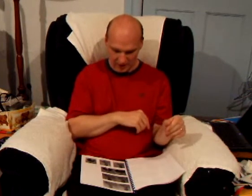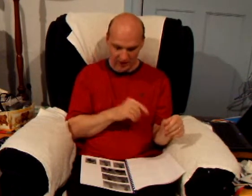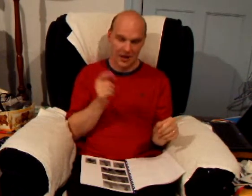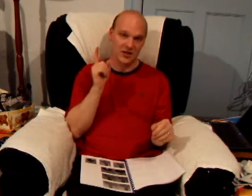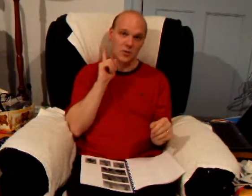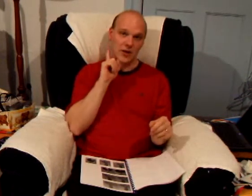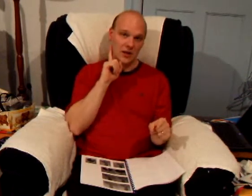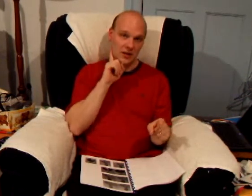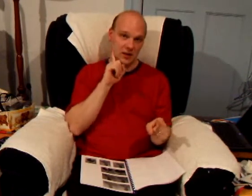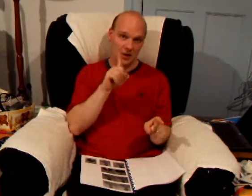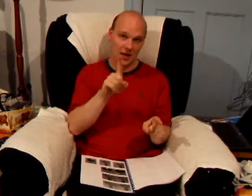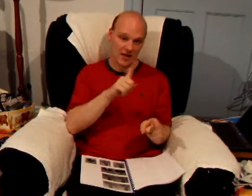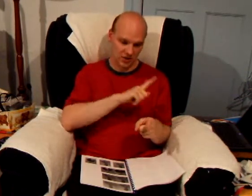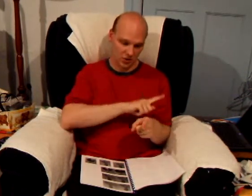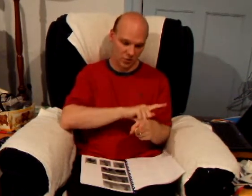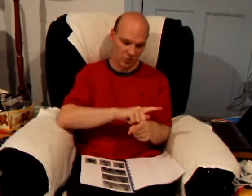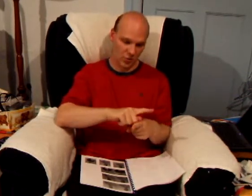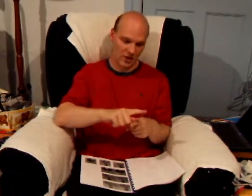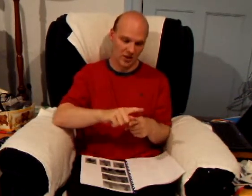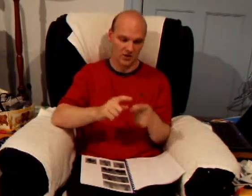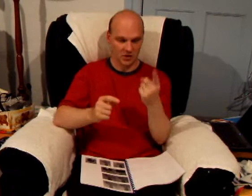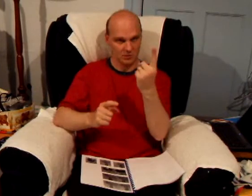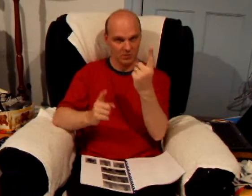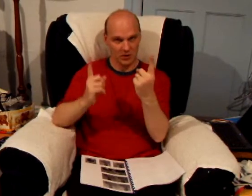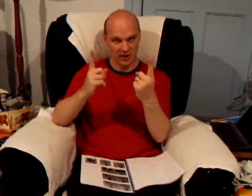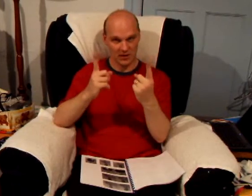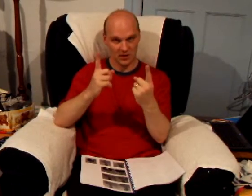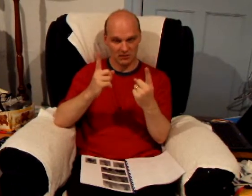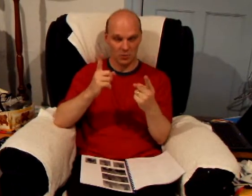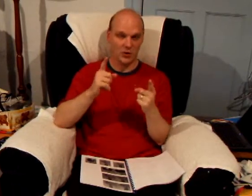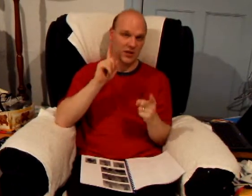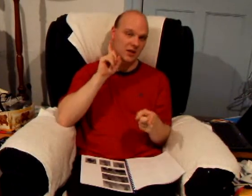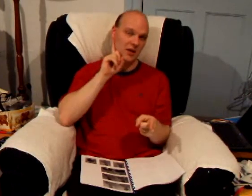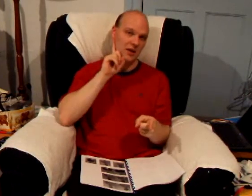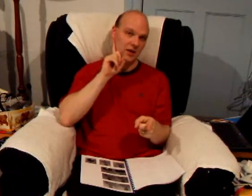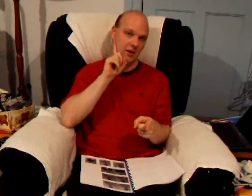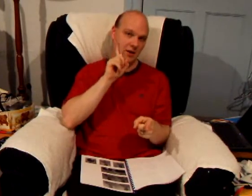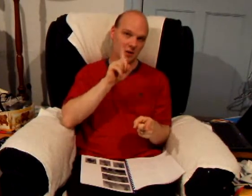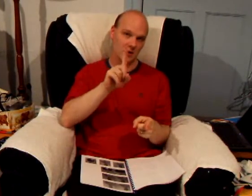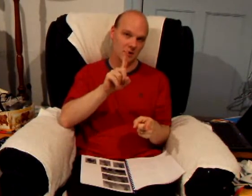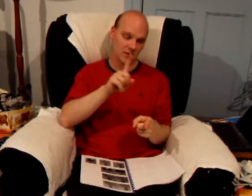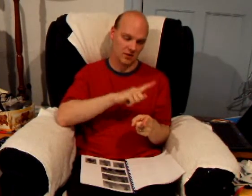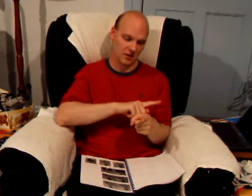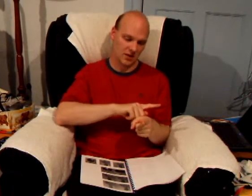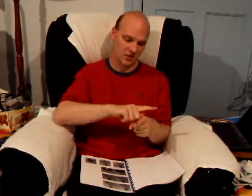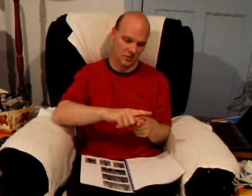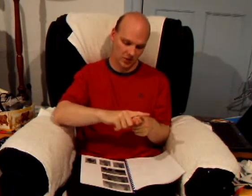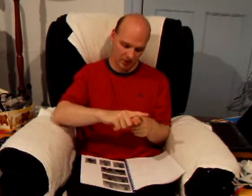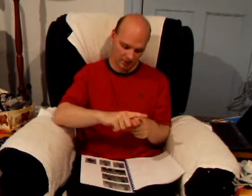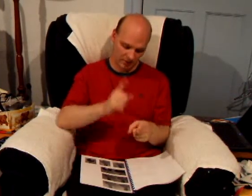Last week, so both hands pointing. last week.